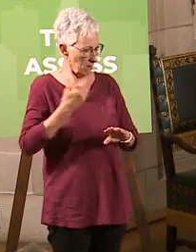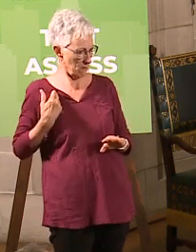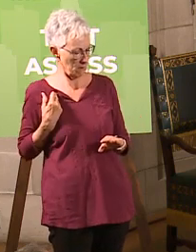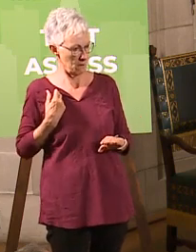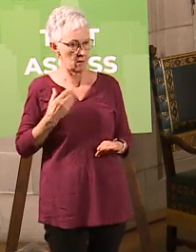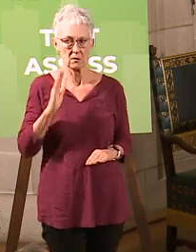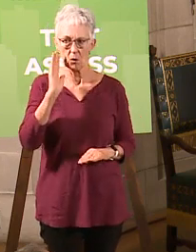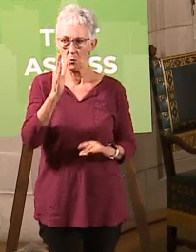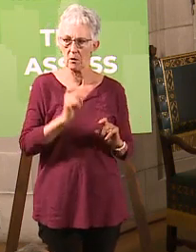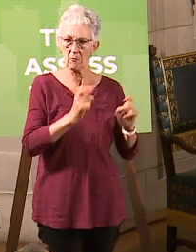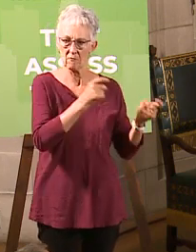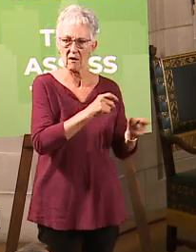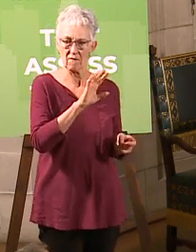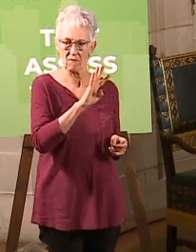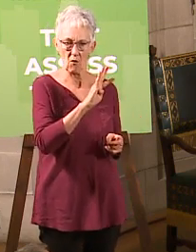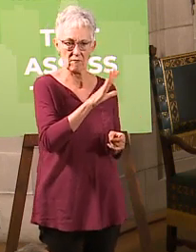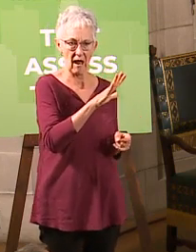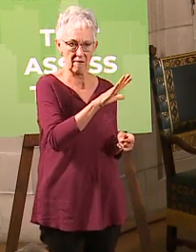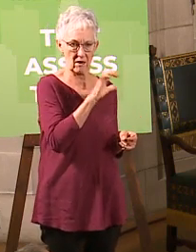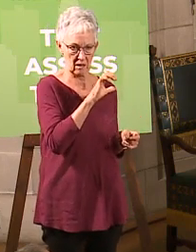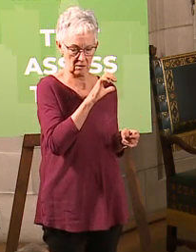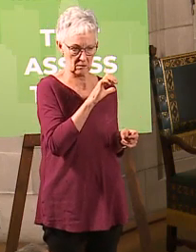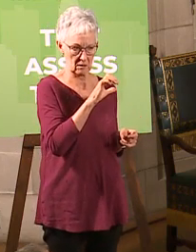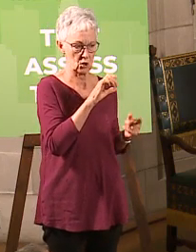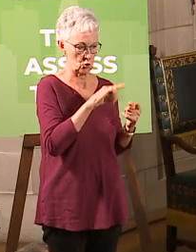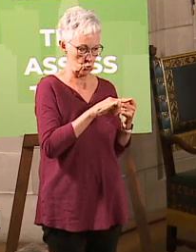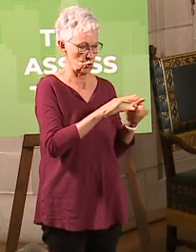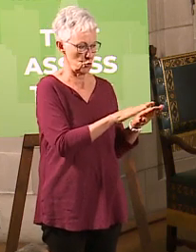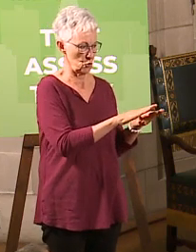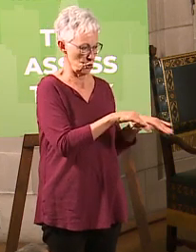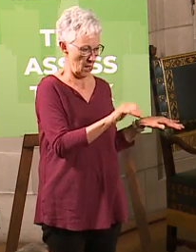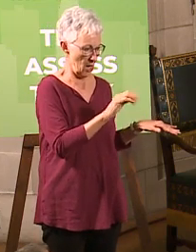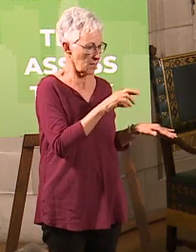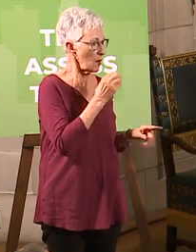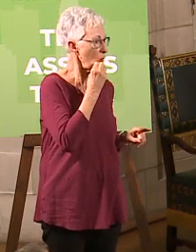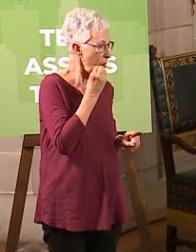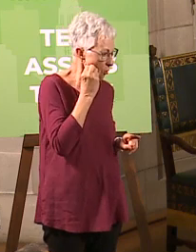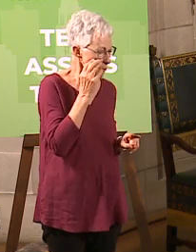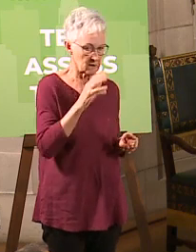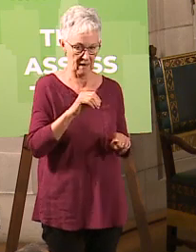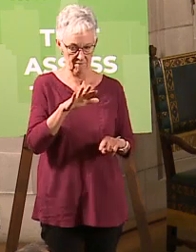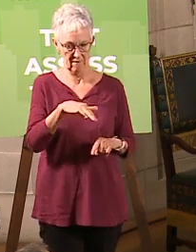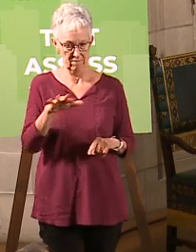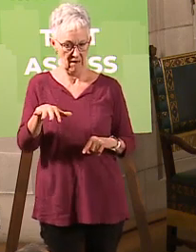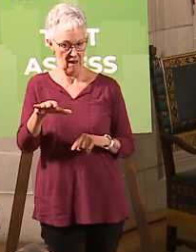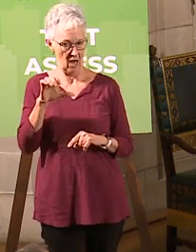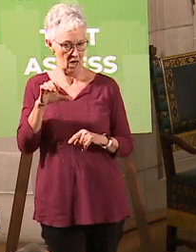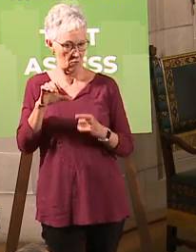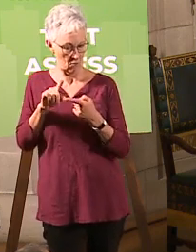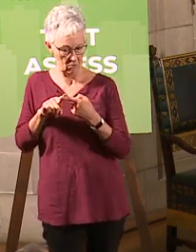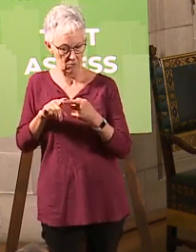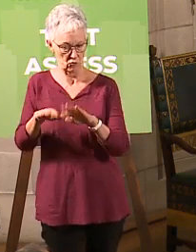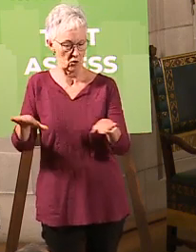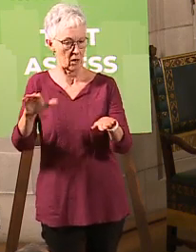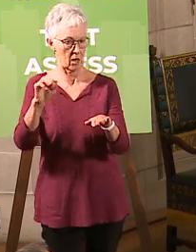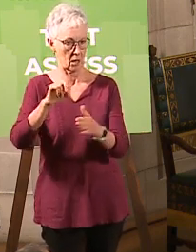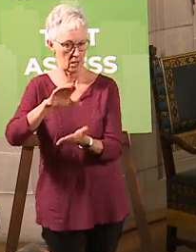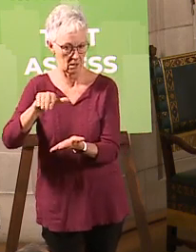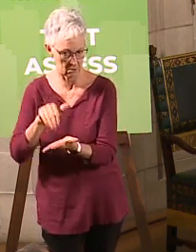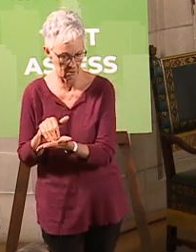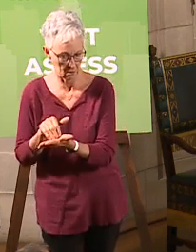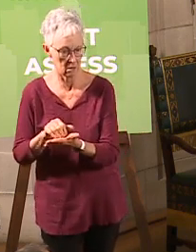serve families, but due to directed health measures or parents keeping their children home, the number of children they care for has been reduced.